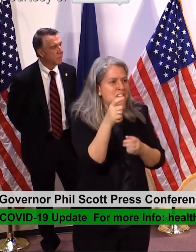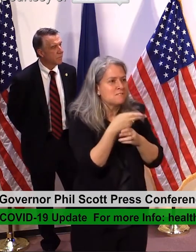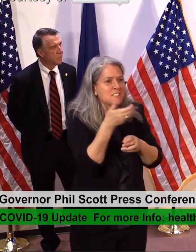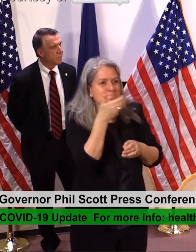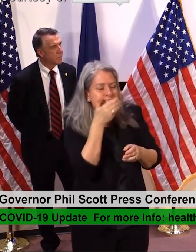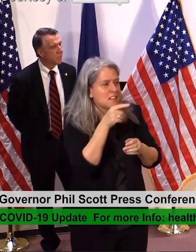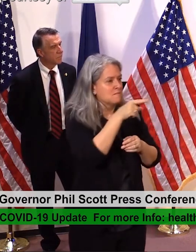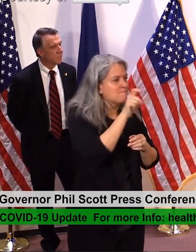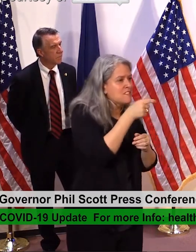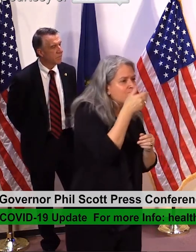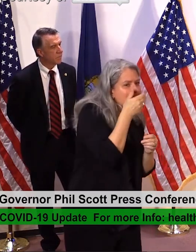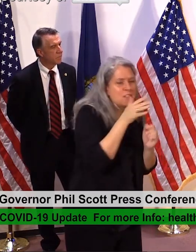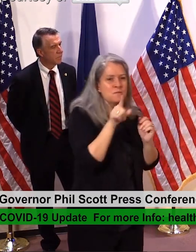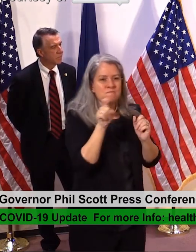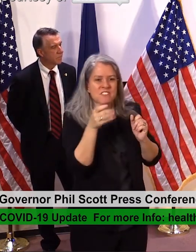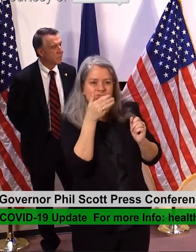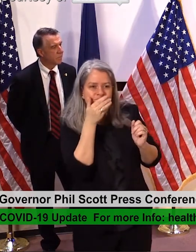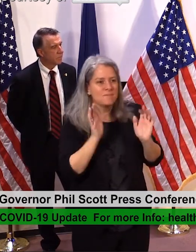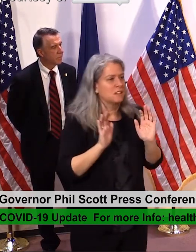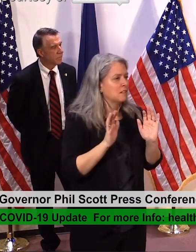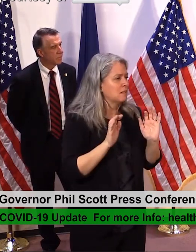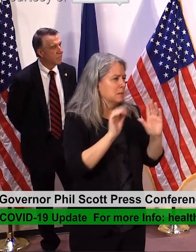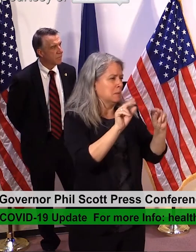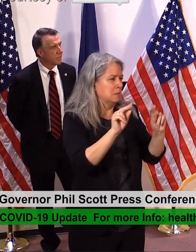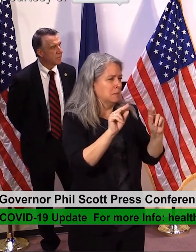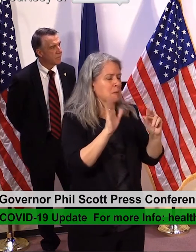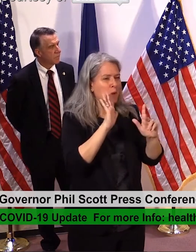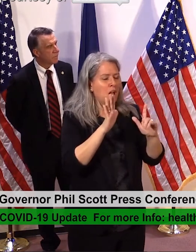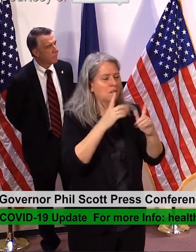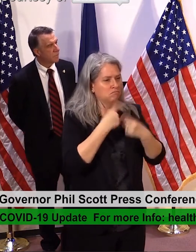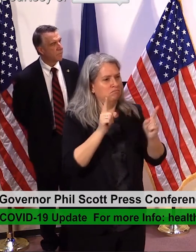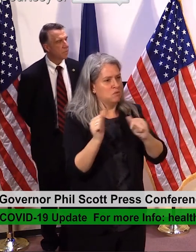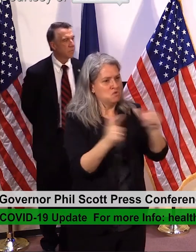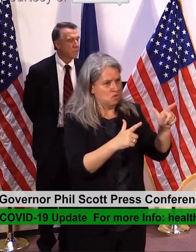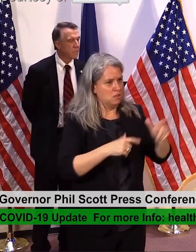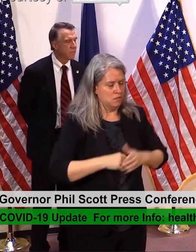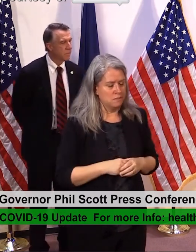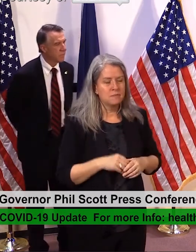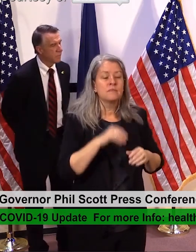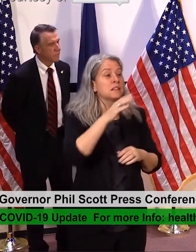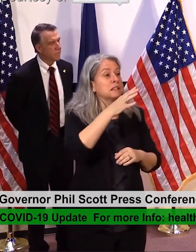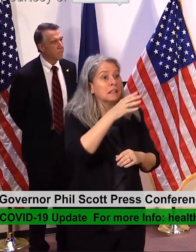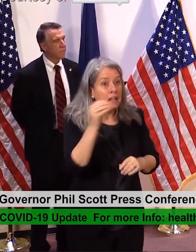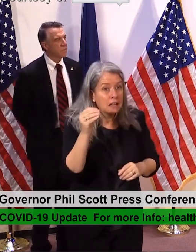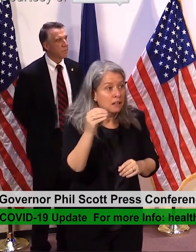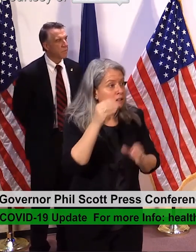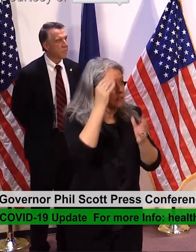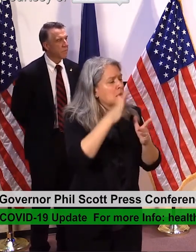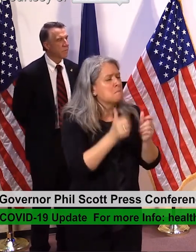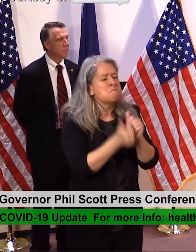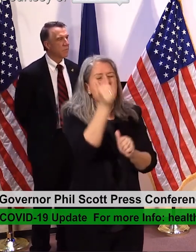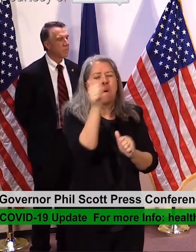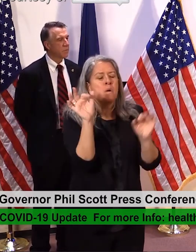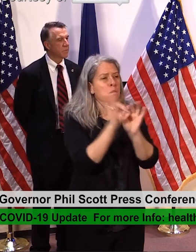particular work group like a grocery store worker. But I want to again emphasize what you've heard abundantly today about the social